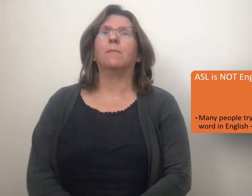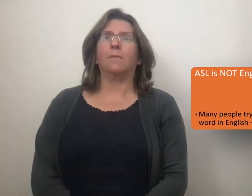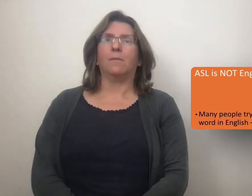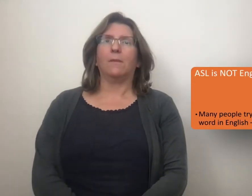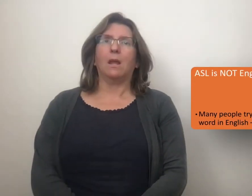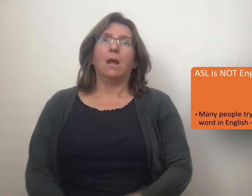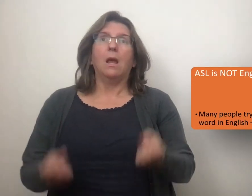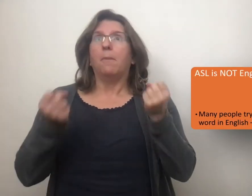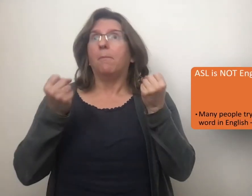off.